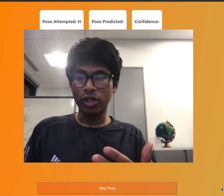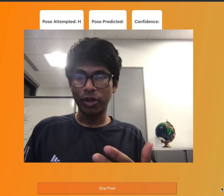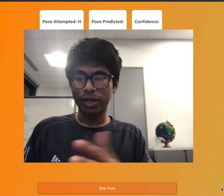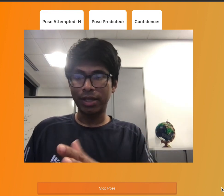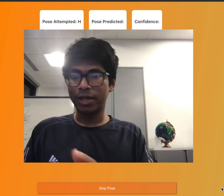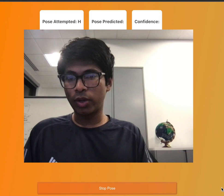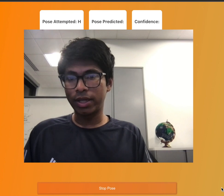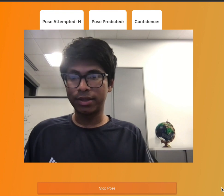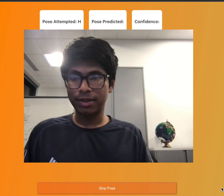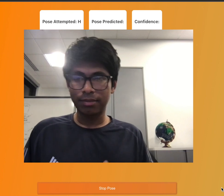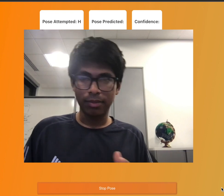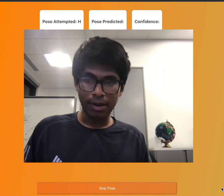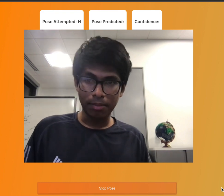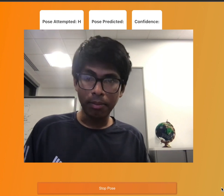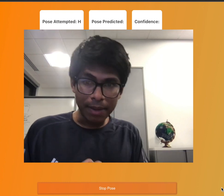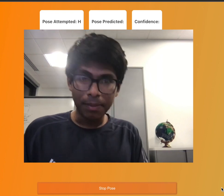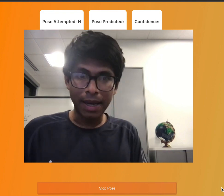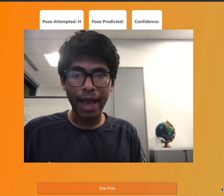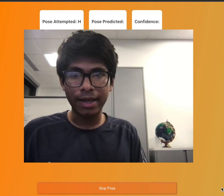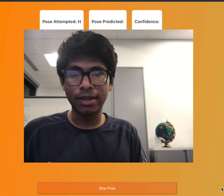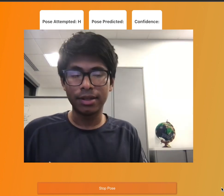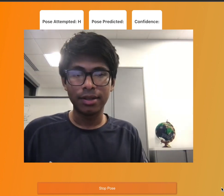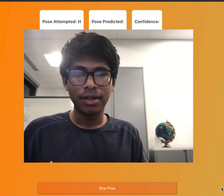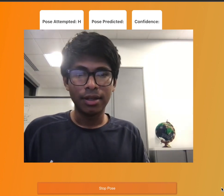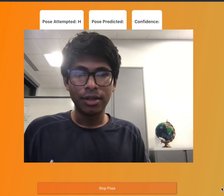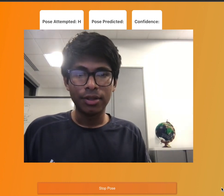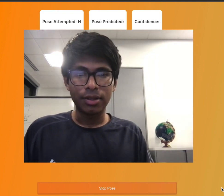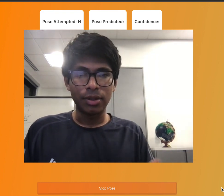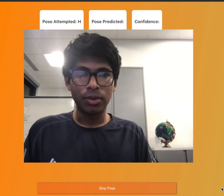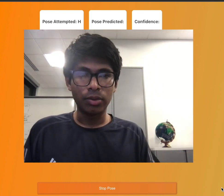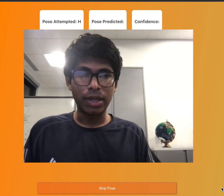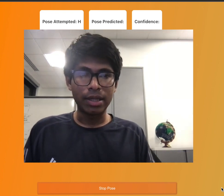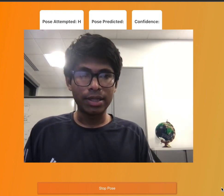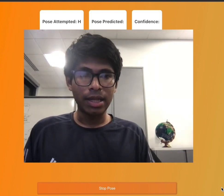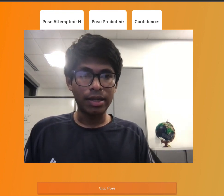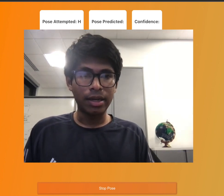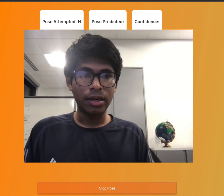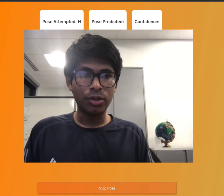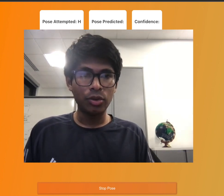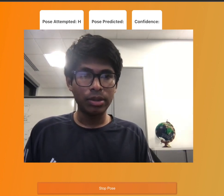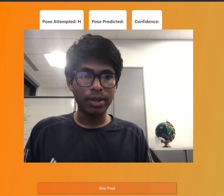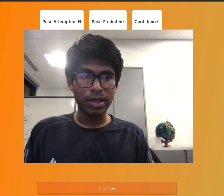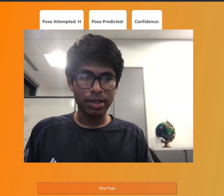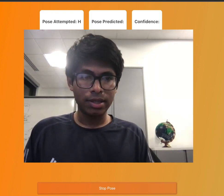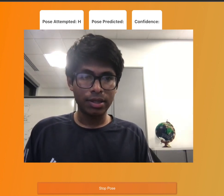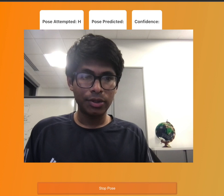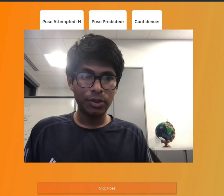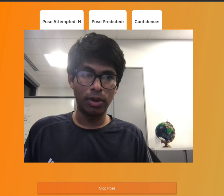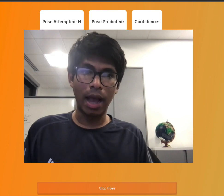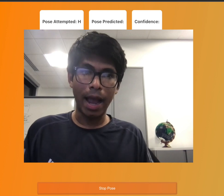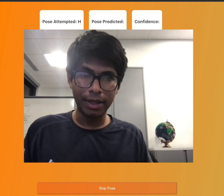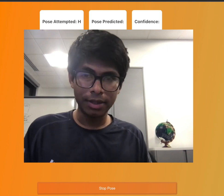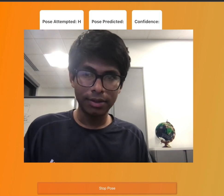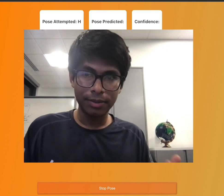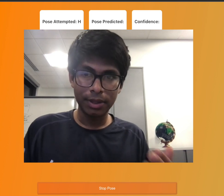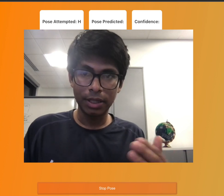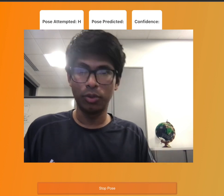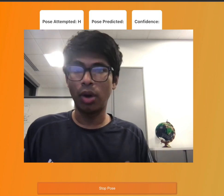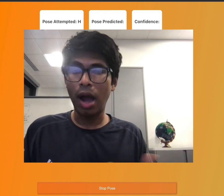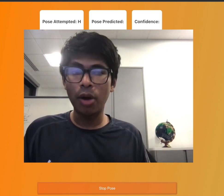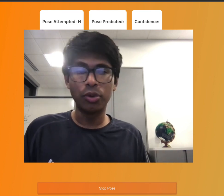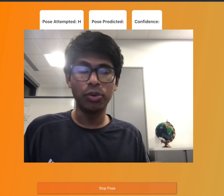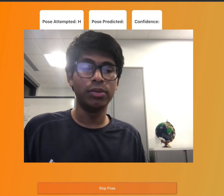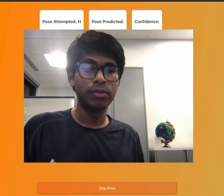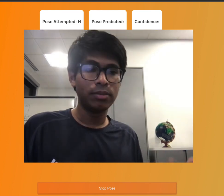am screen recording, that's why it's might be lagging. So we can see that there are two images to guide